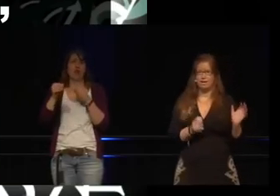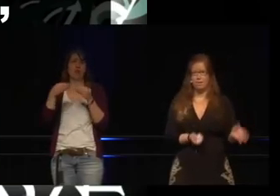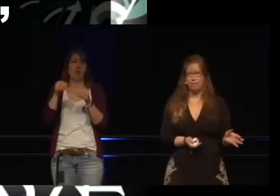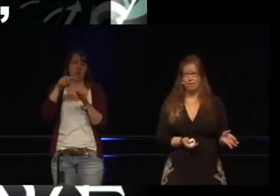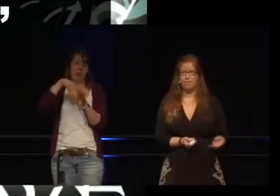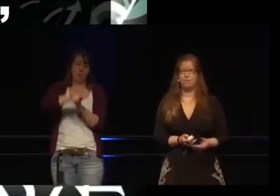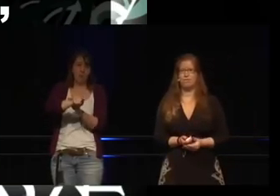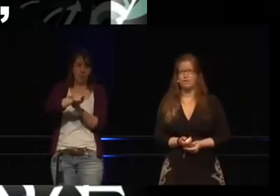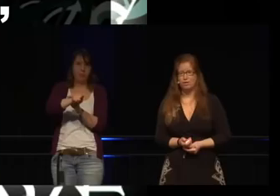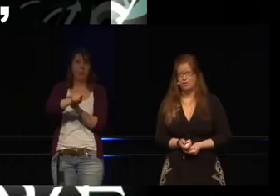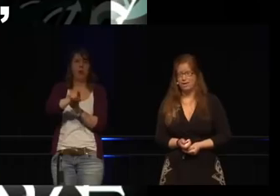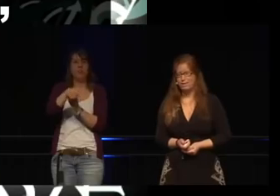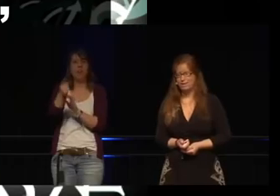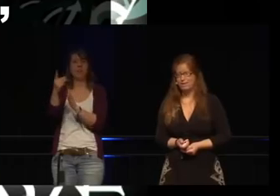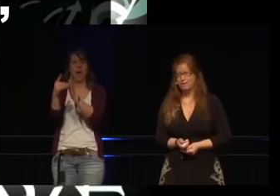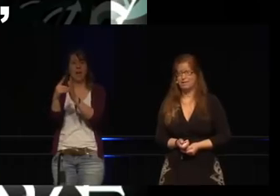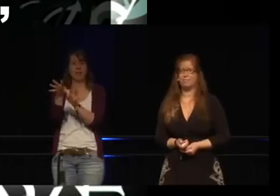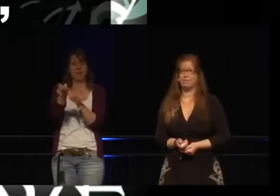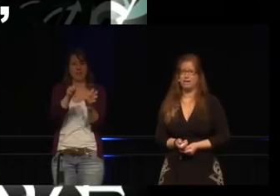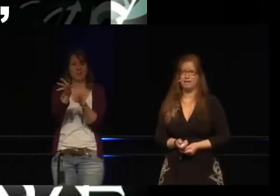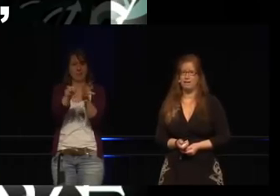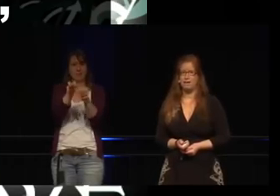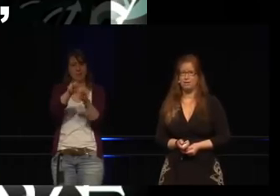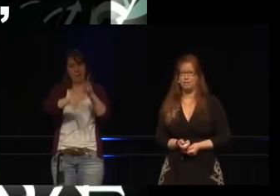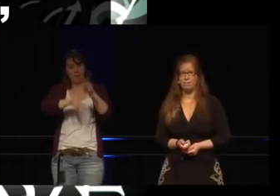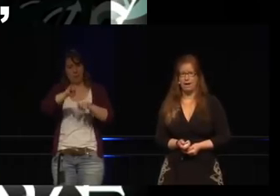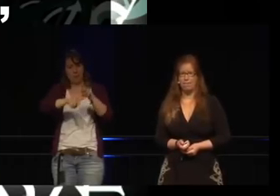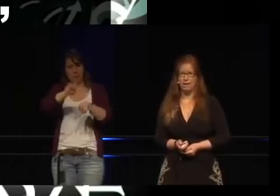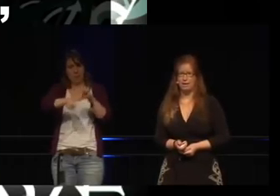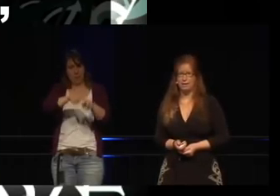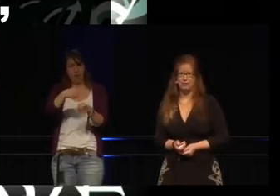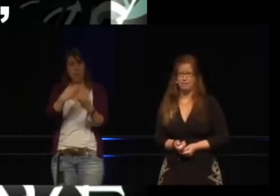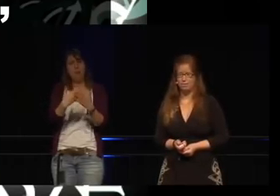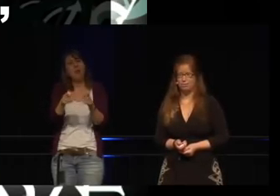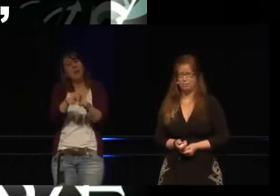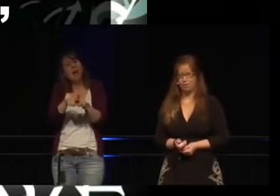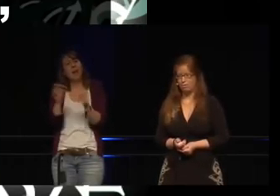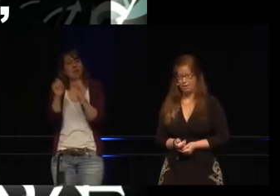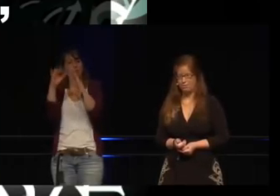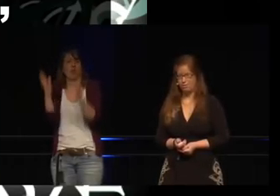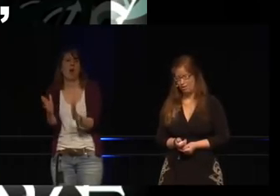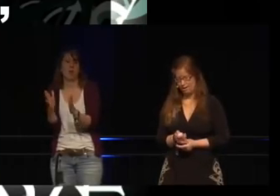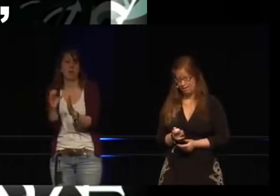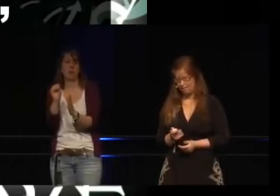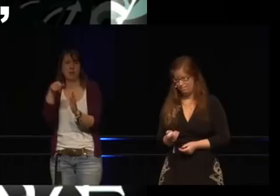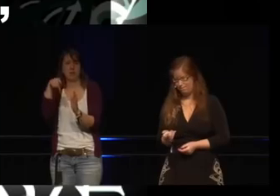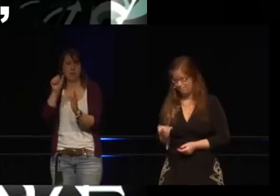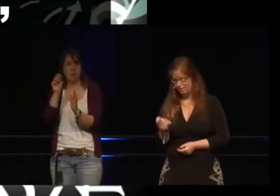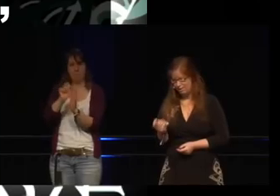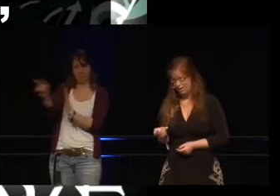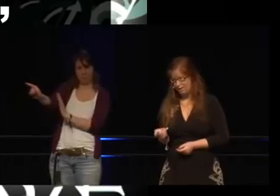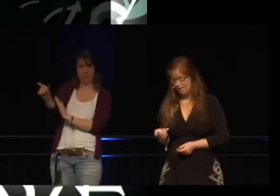the example of the refrigerator that was sending out spam I told you about earlier.